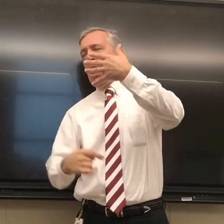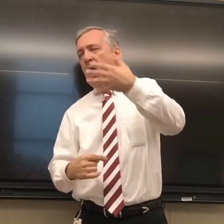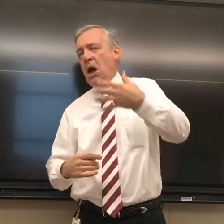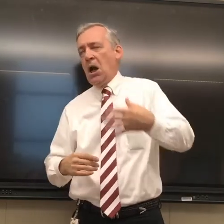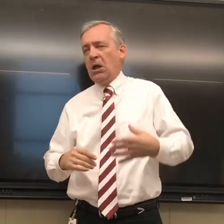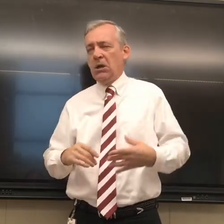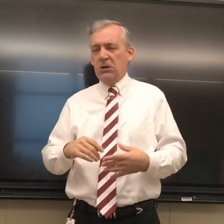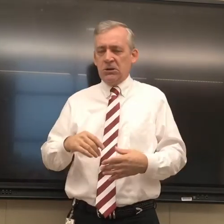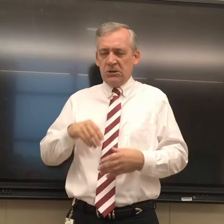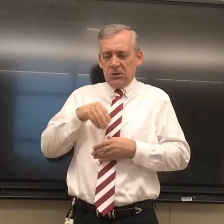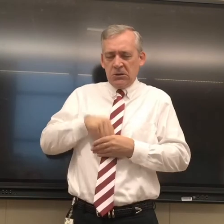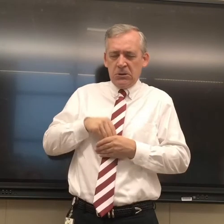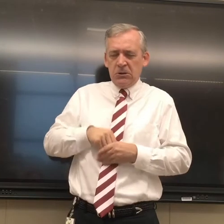burst.